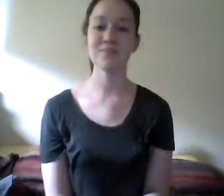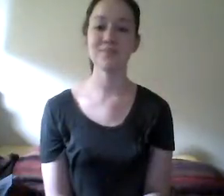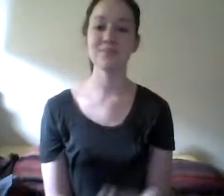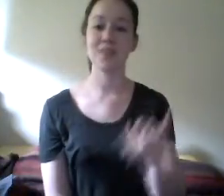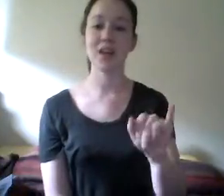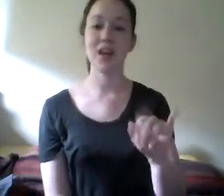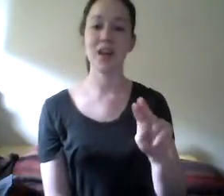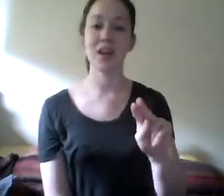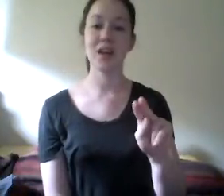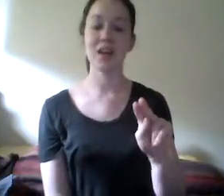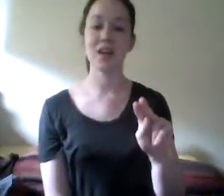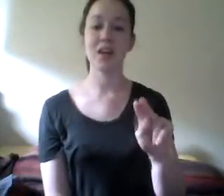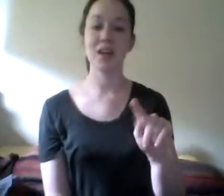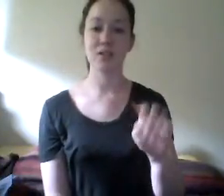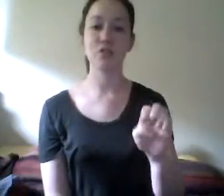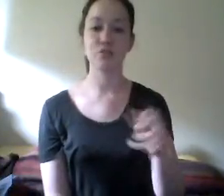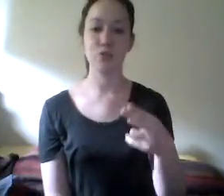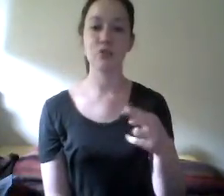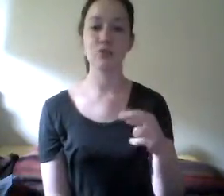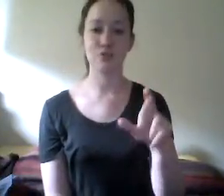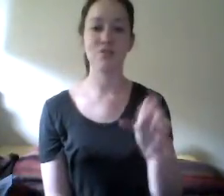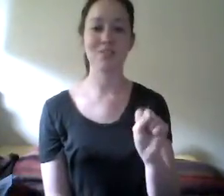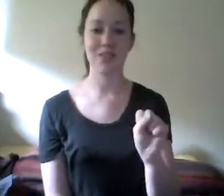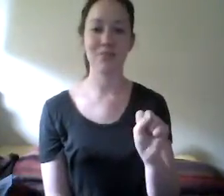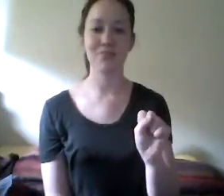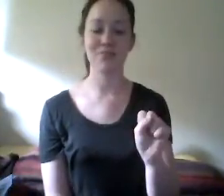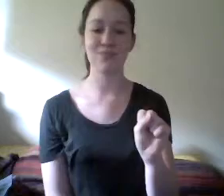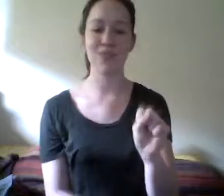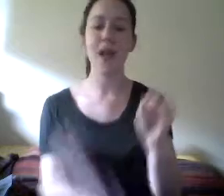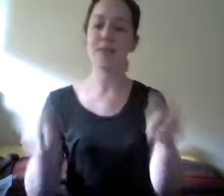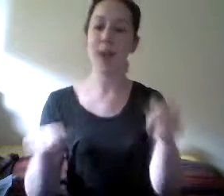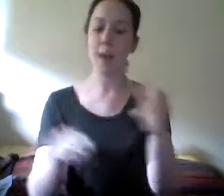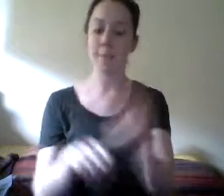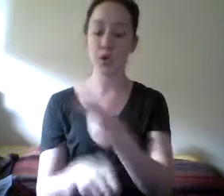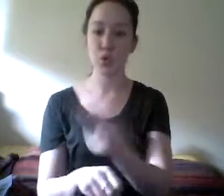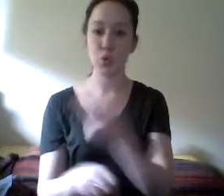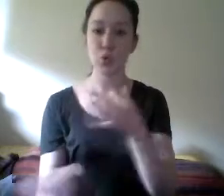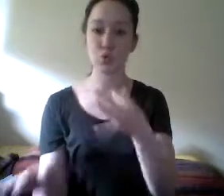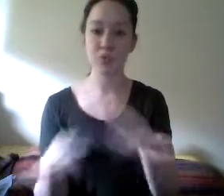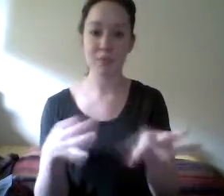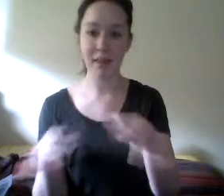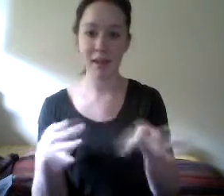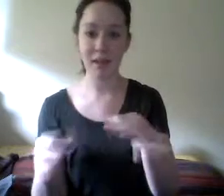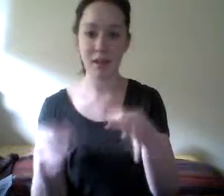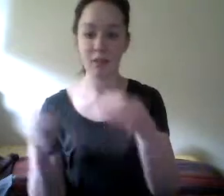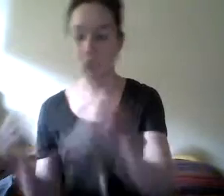Integers. And integers can be used to explain losses